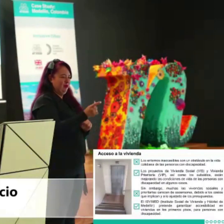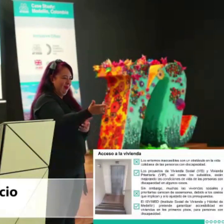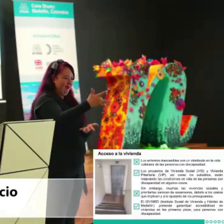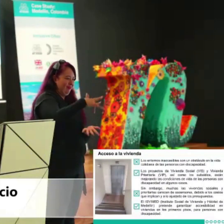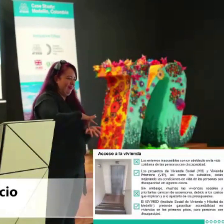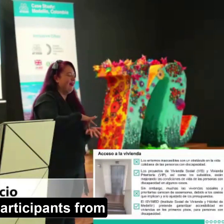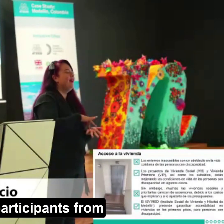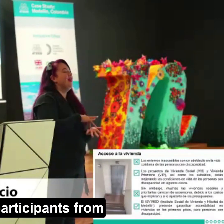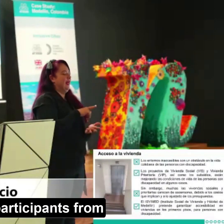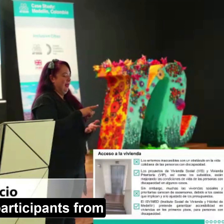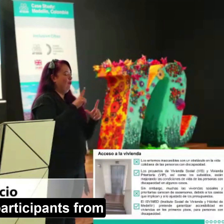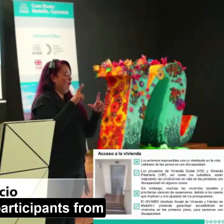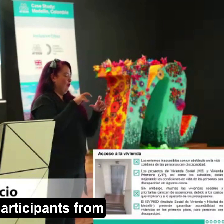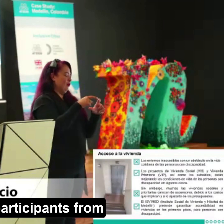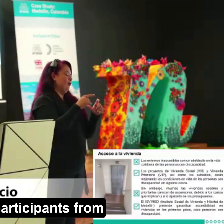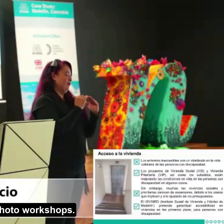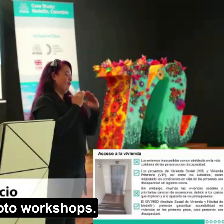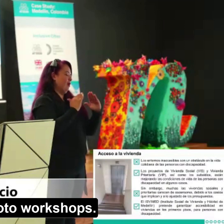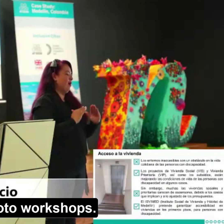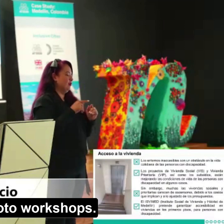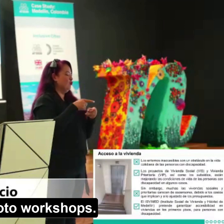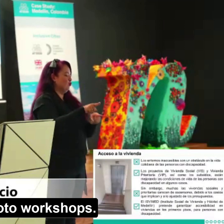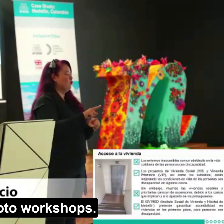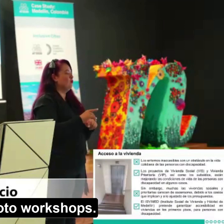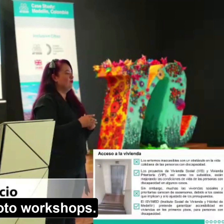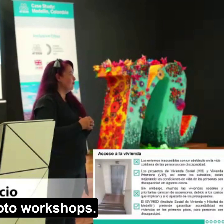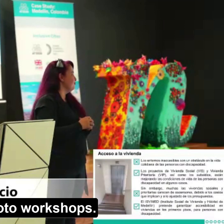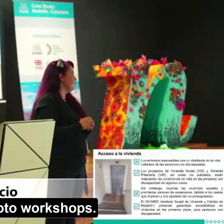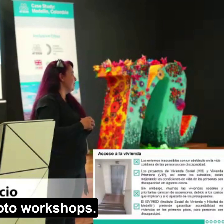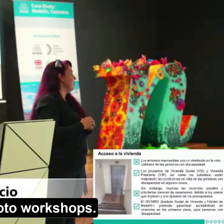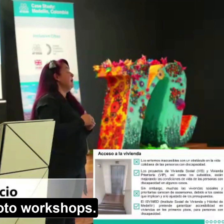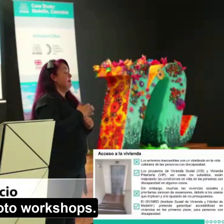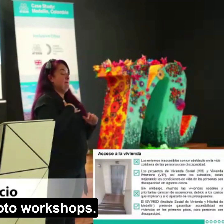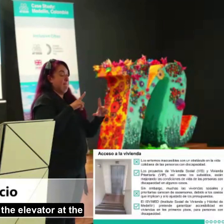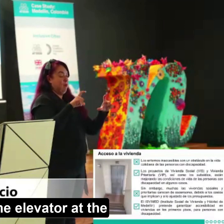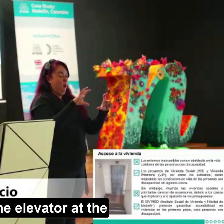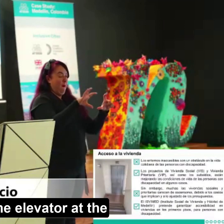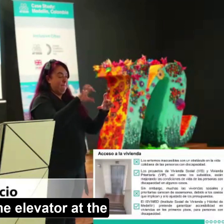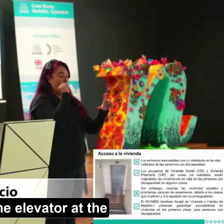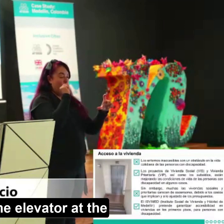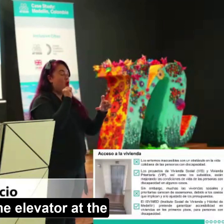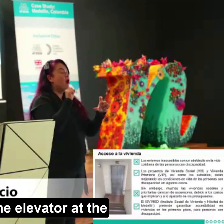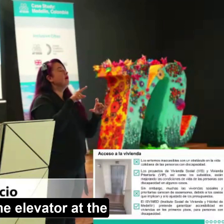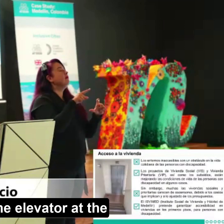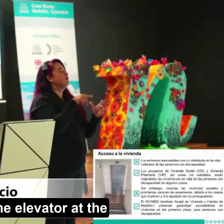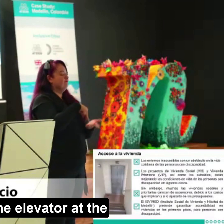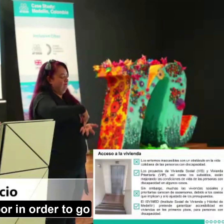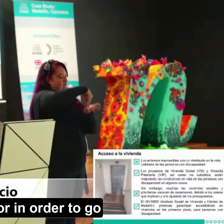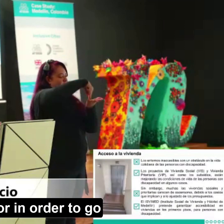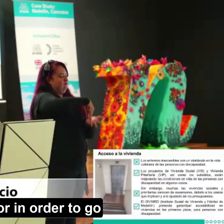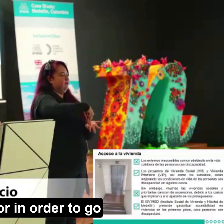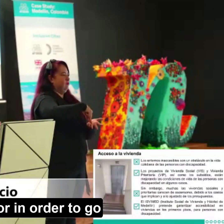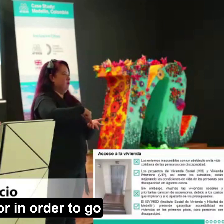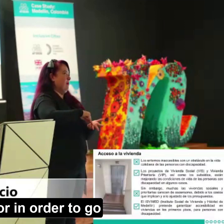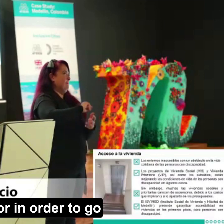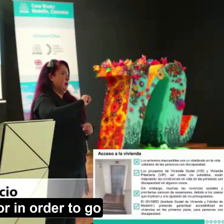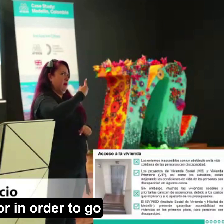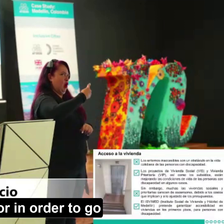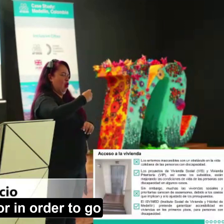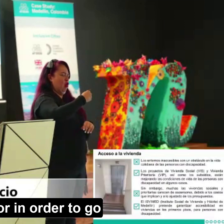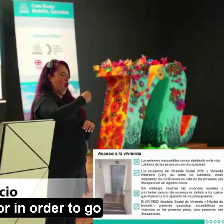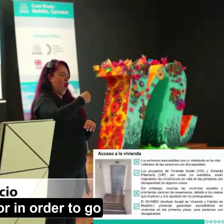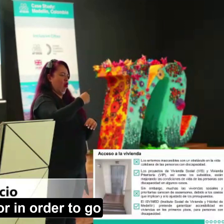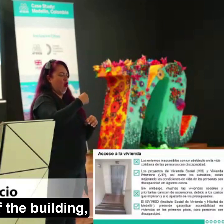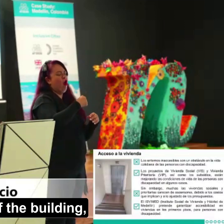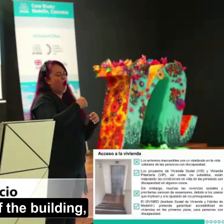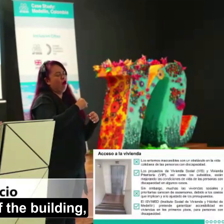one of the participants from the photo workshops. This is the elevator at the first floor. In